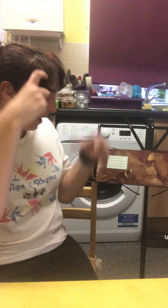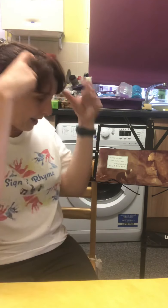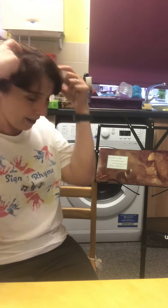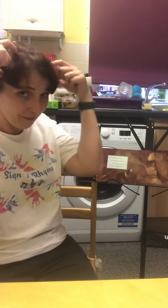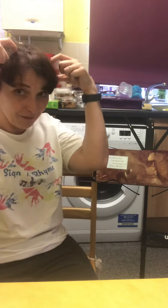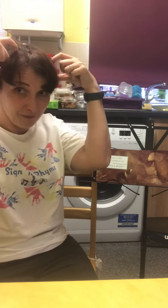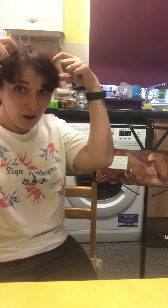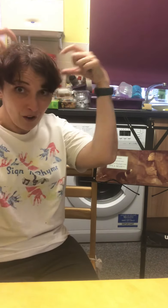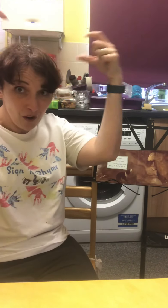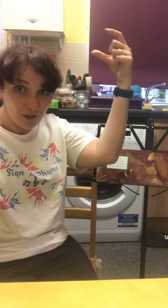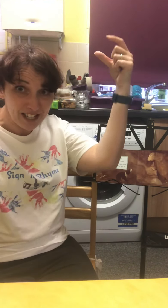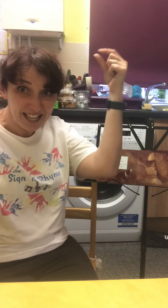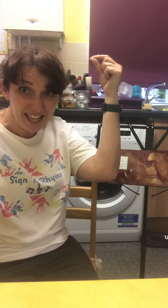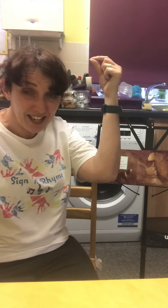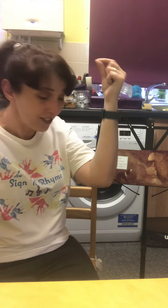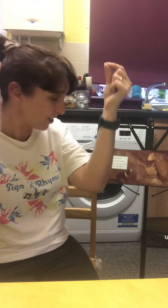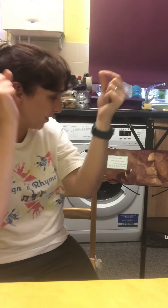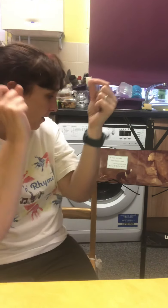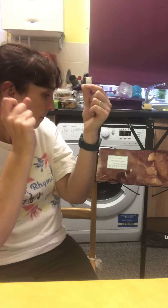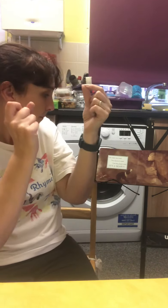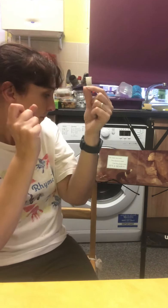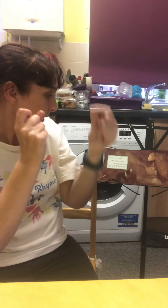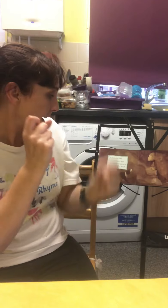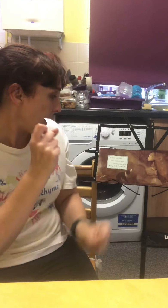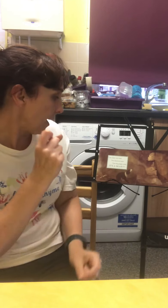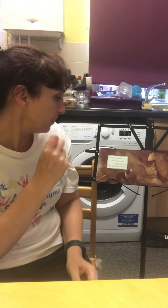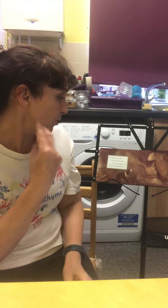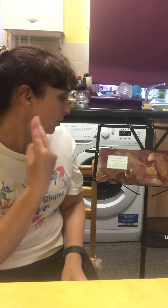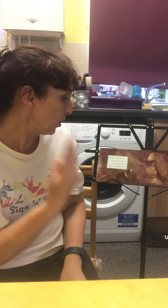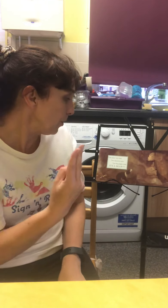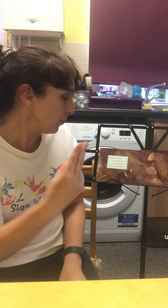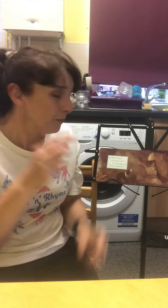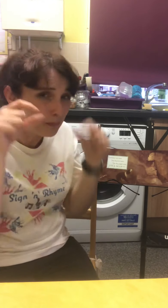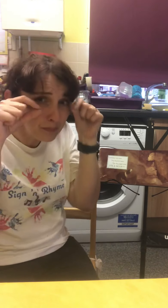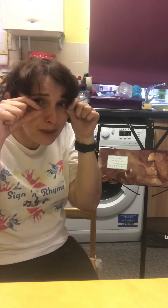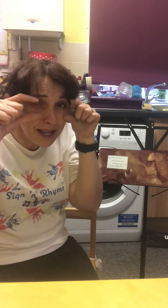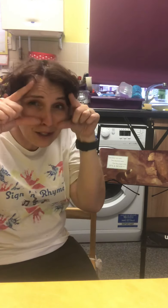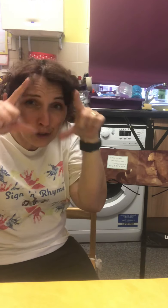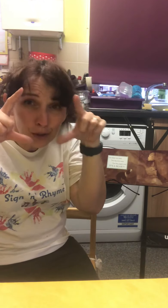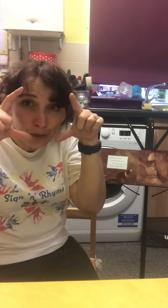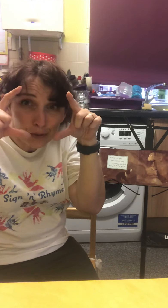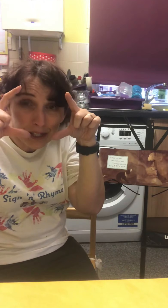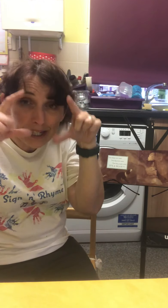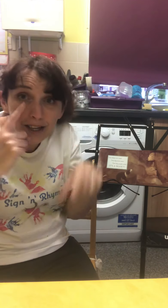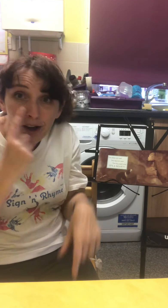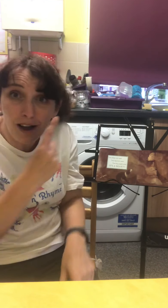big furry ears. And two big googly